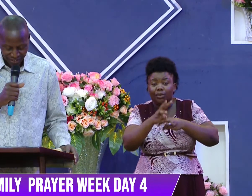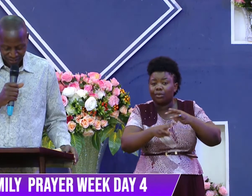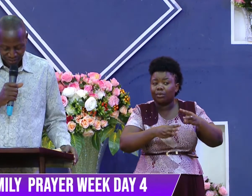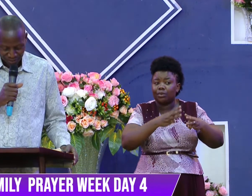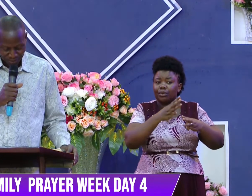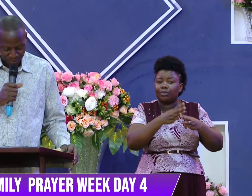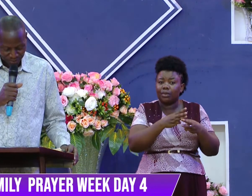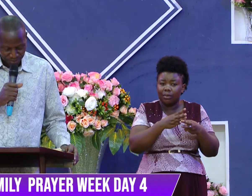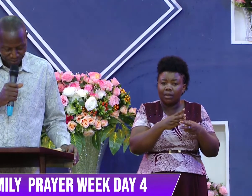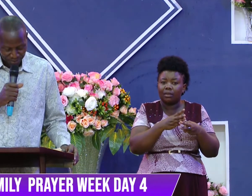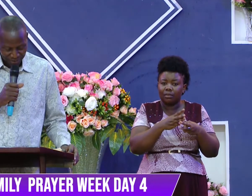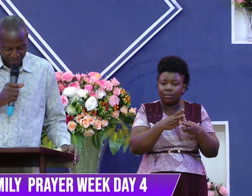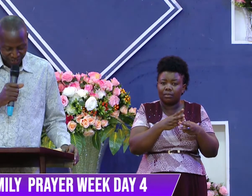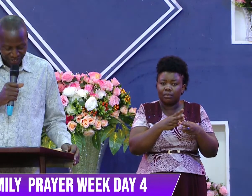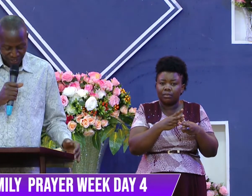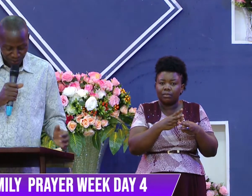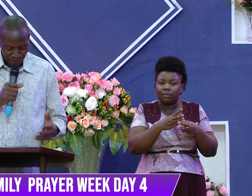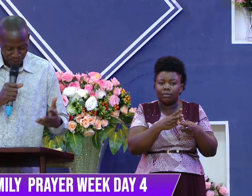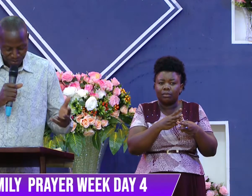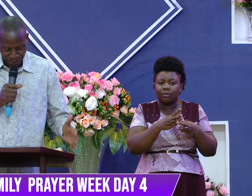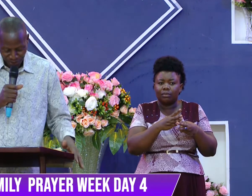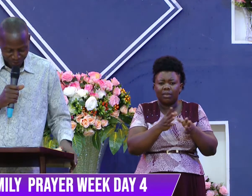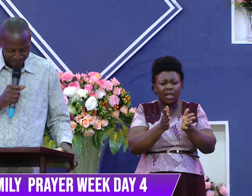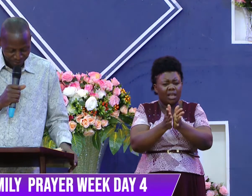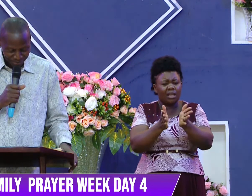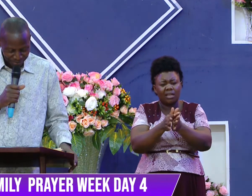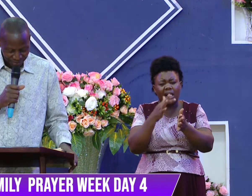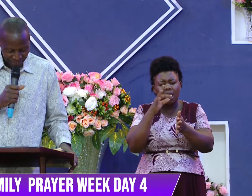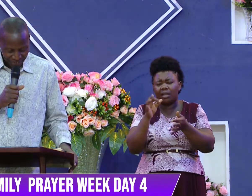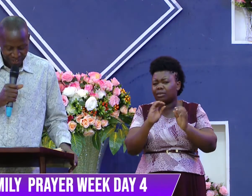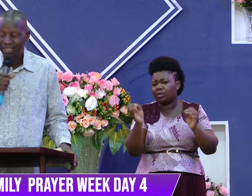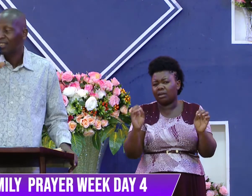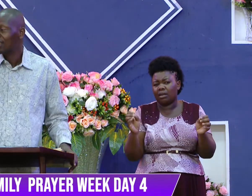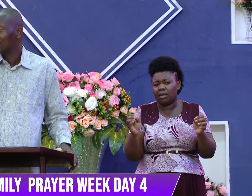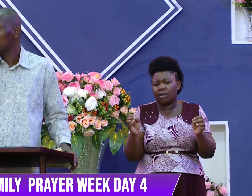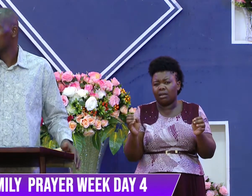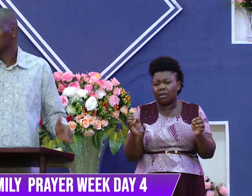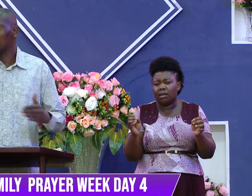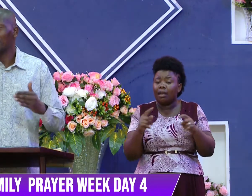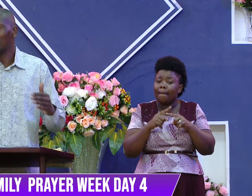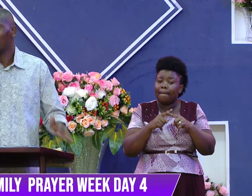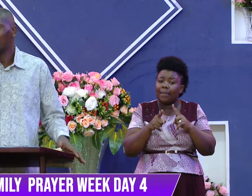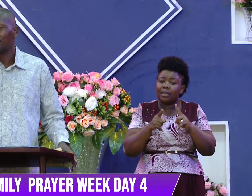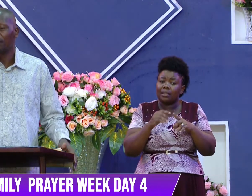Jesus calls us the salt of the world. I will not explain the types of salt.